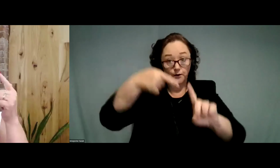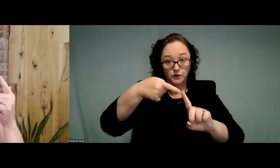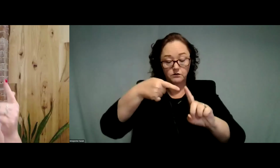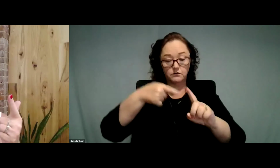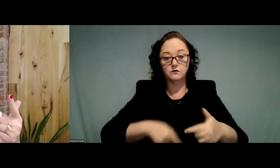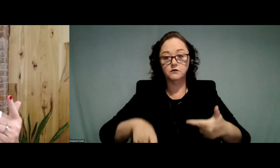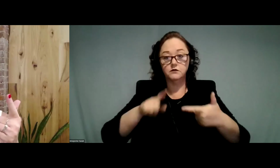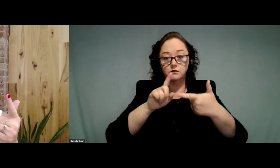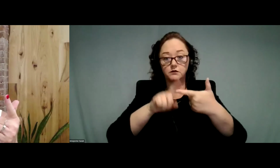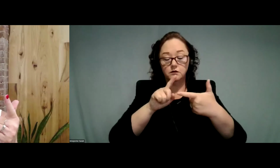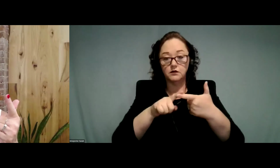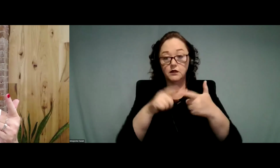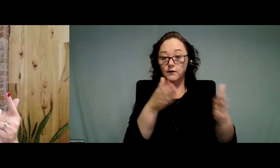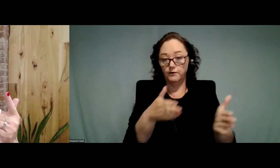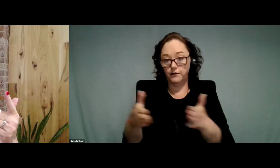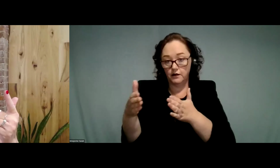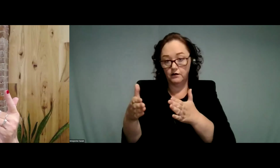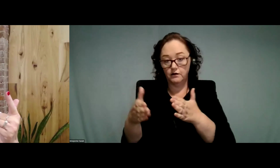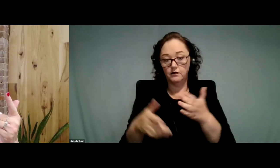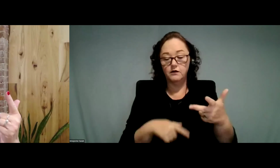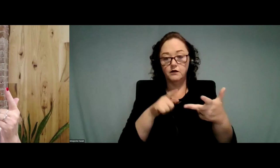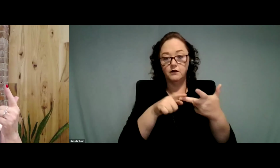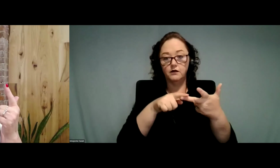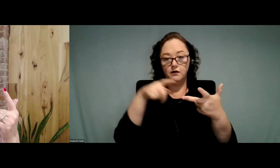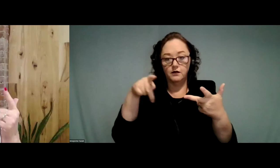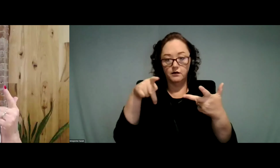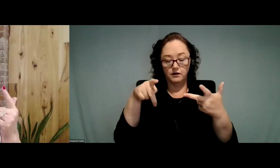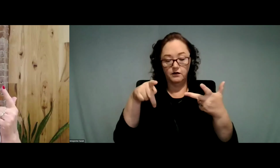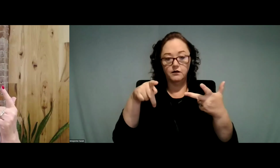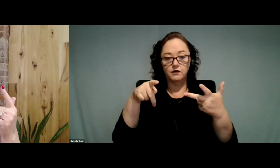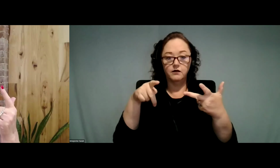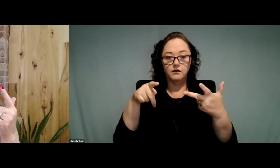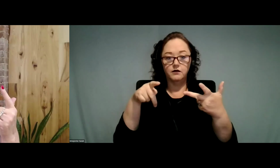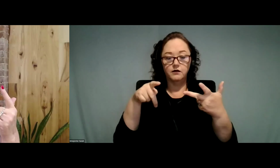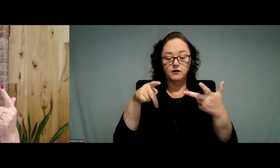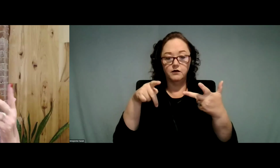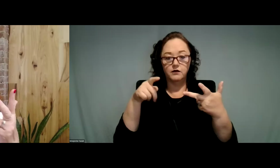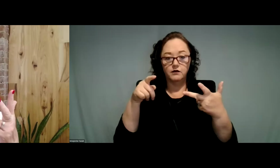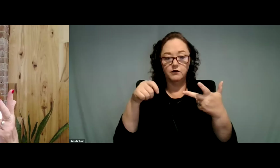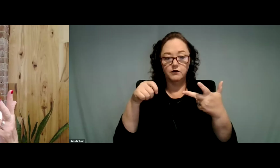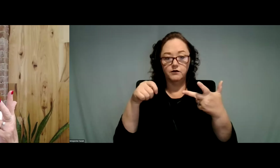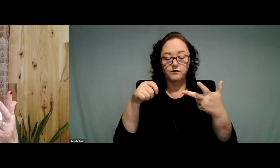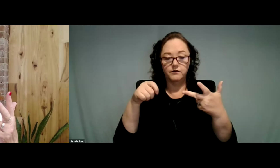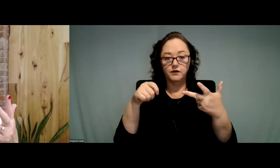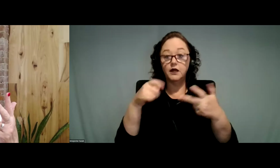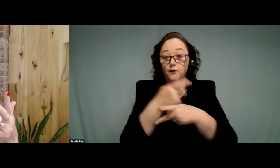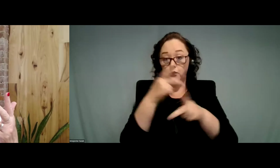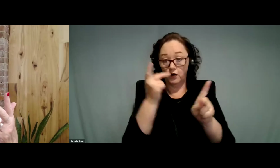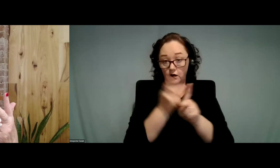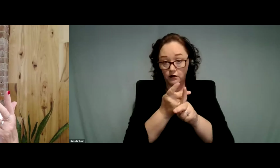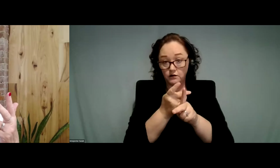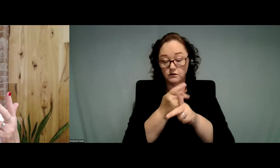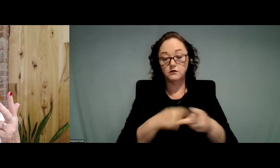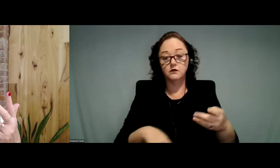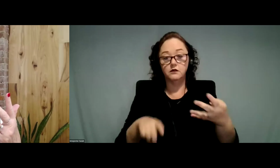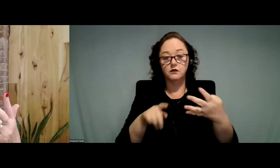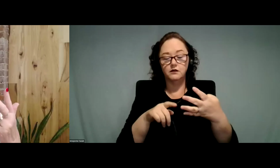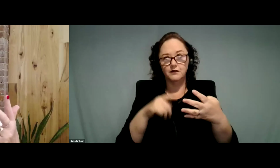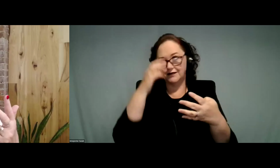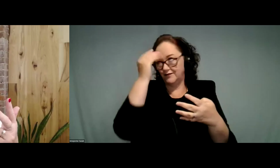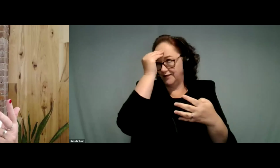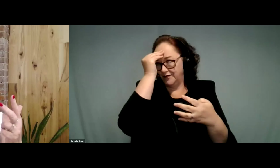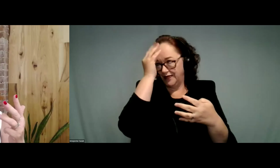then our plan, then our uh, product. I have to think, I have to say them in